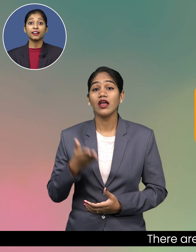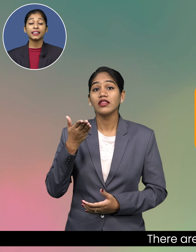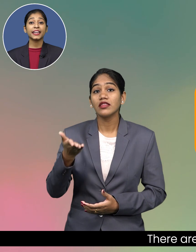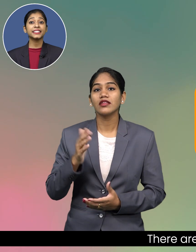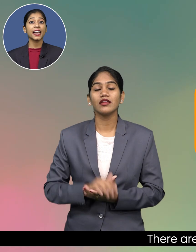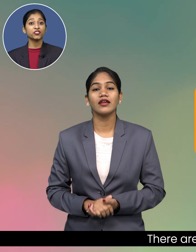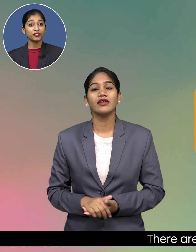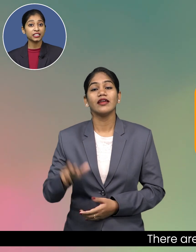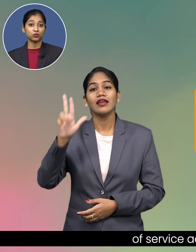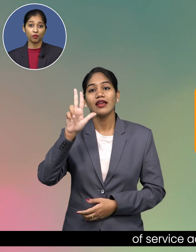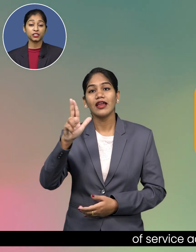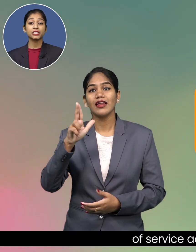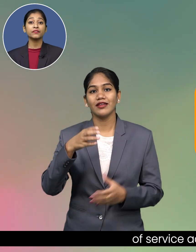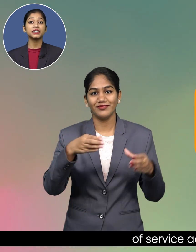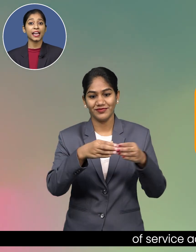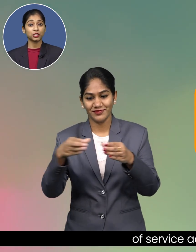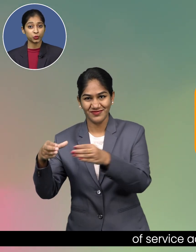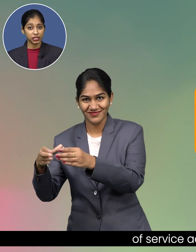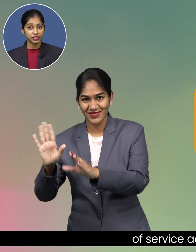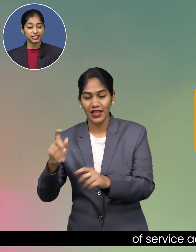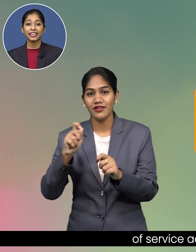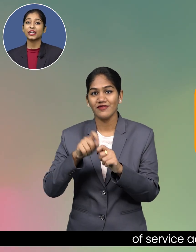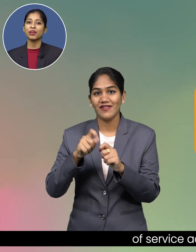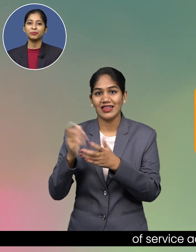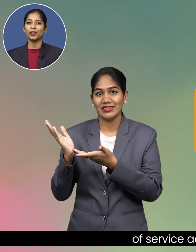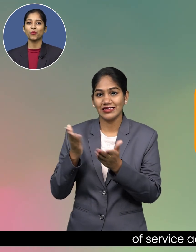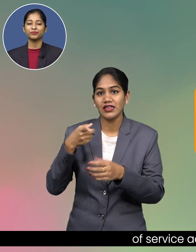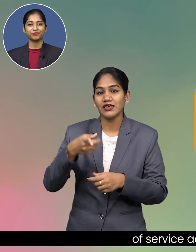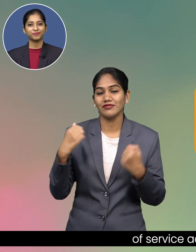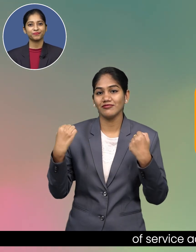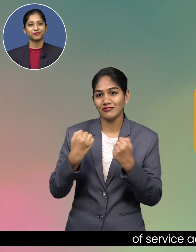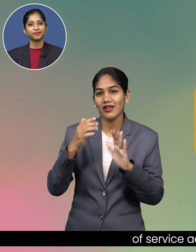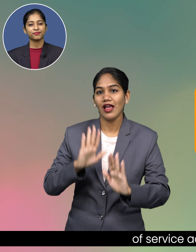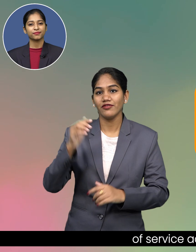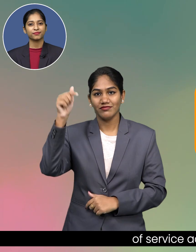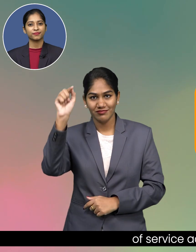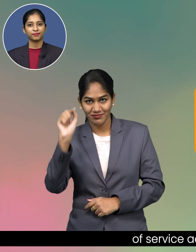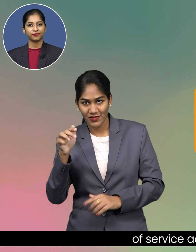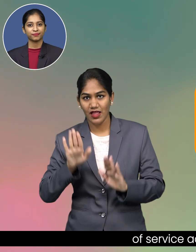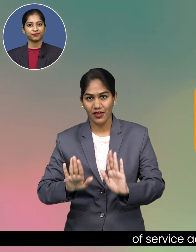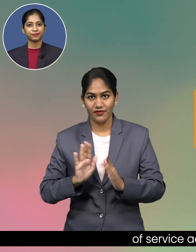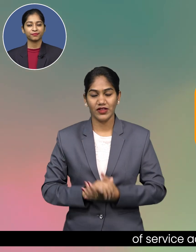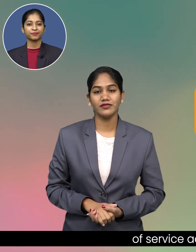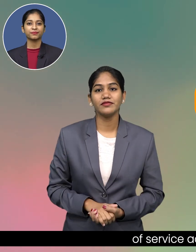There are 8 categories of service activities given below.